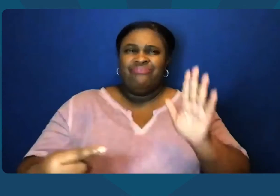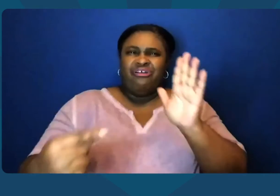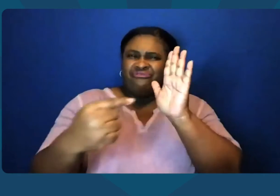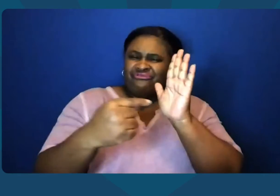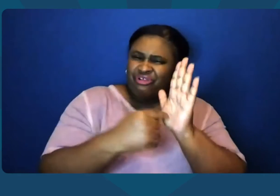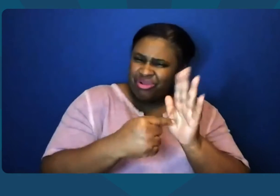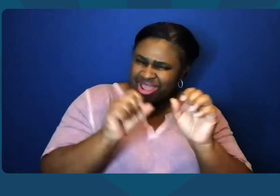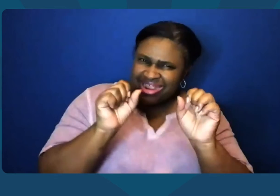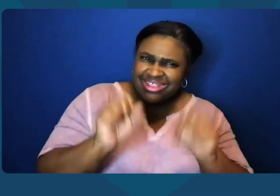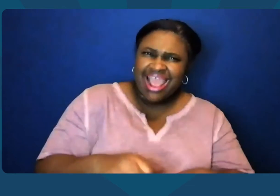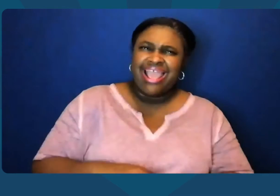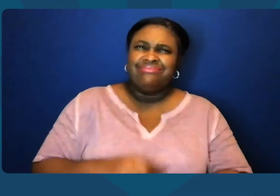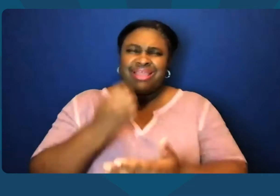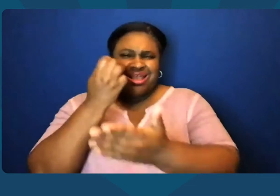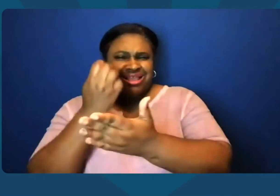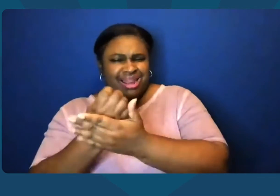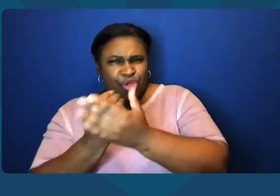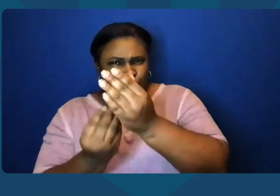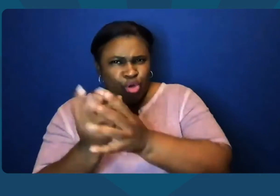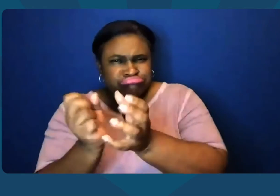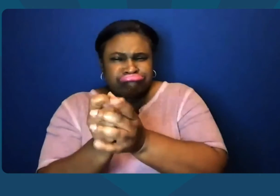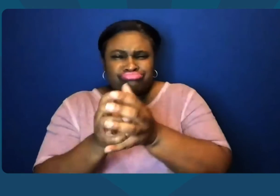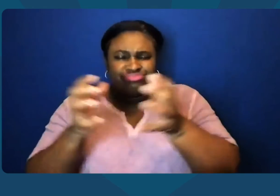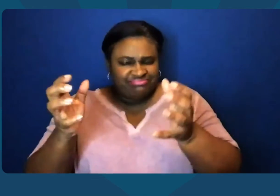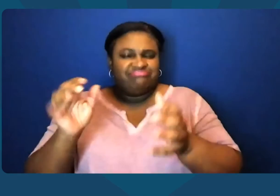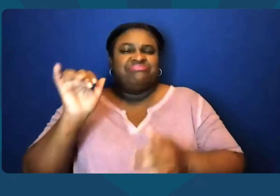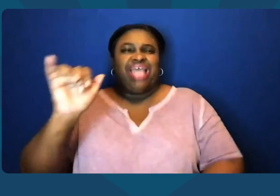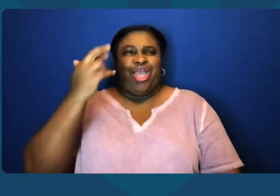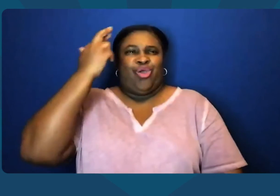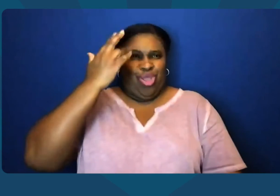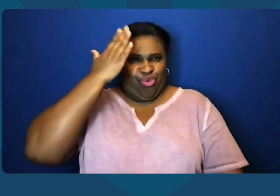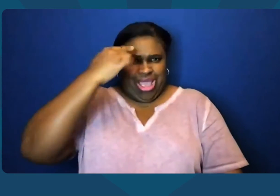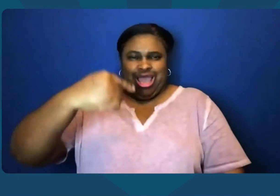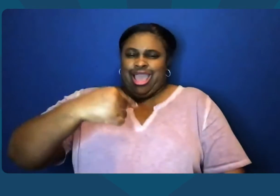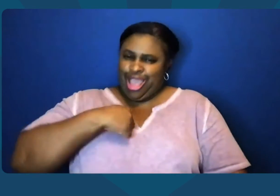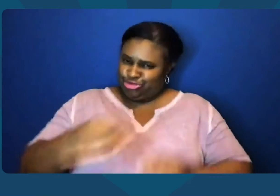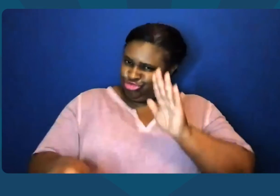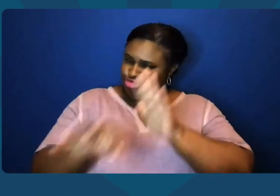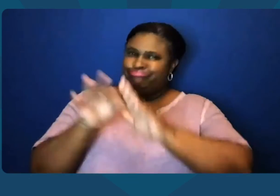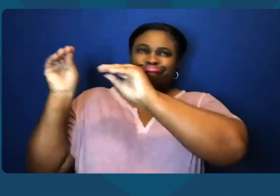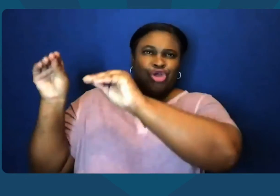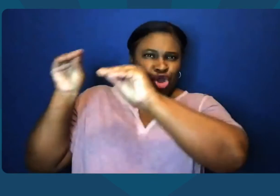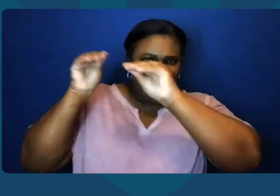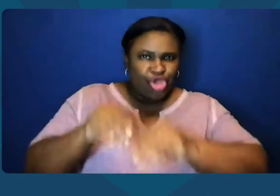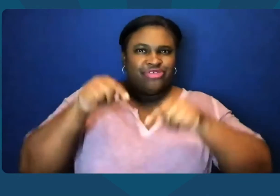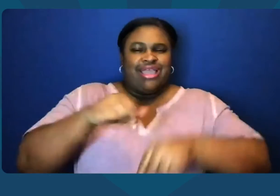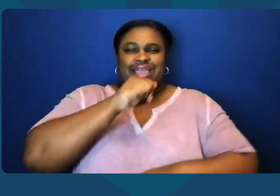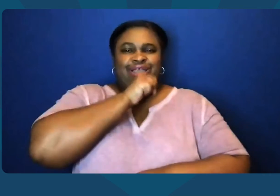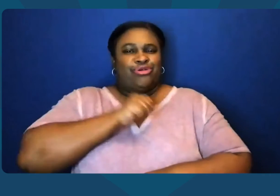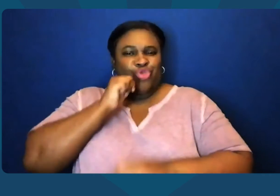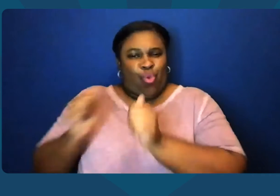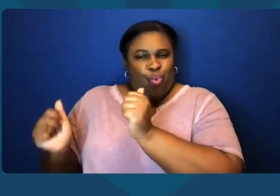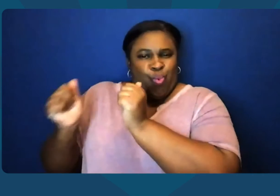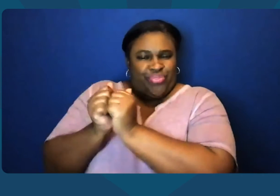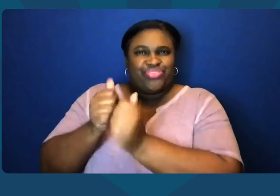affordability, and economic growth are all reasons why I choose to live in Arizona with my